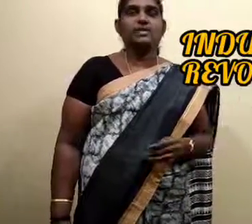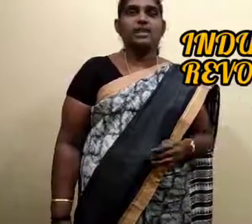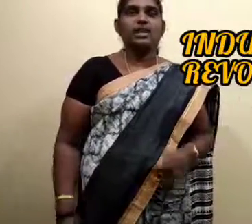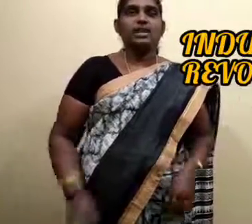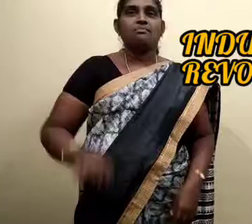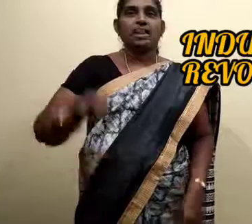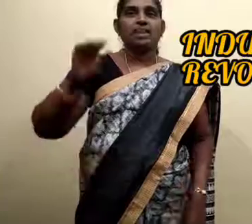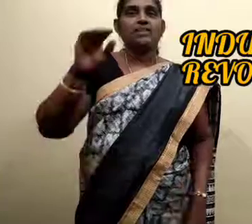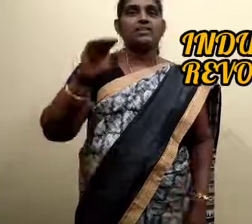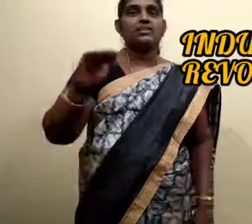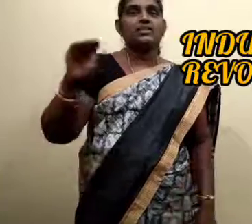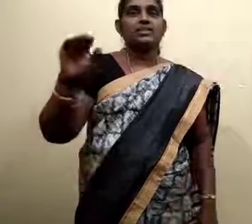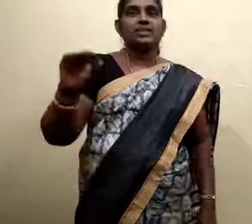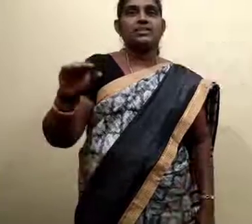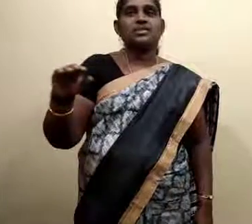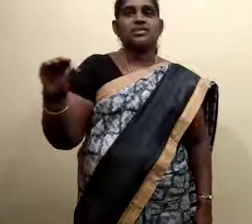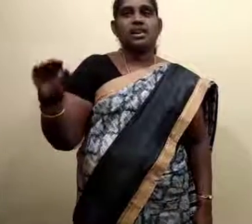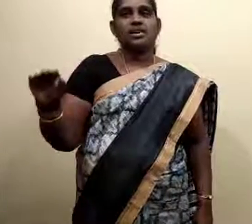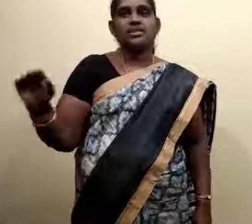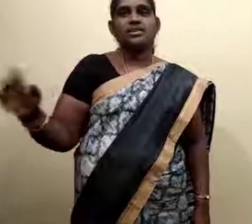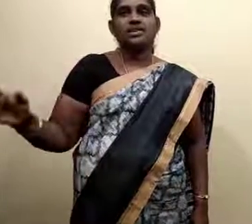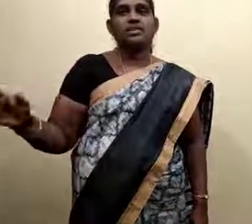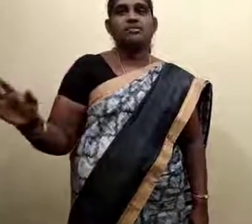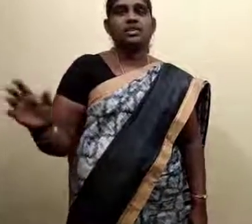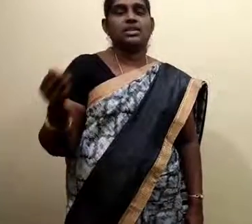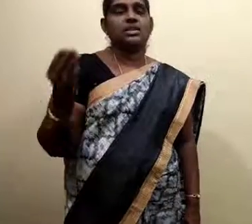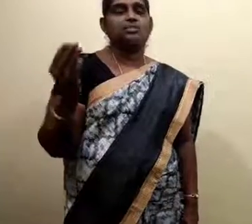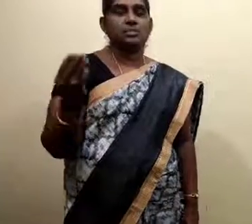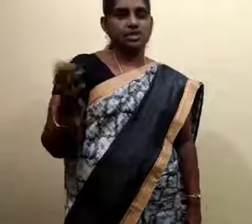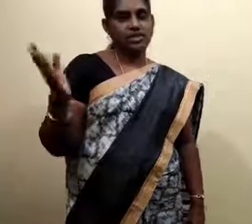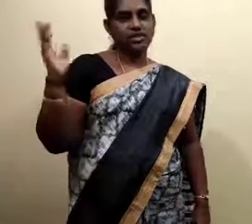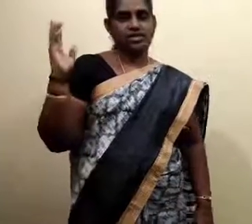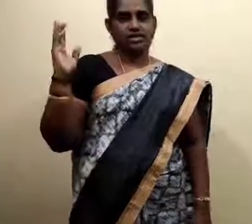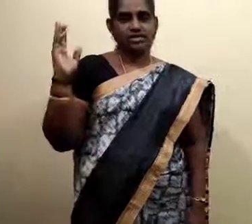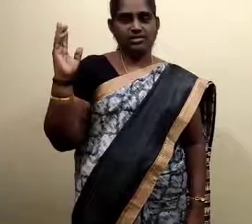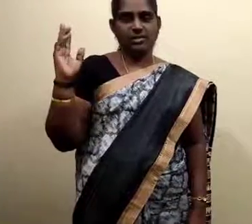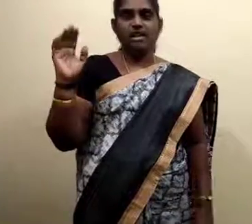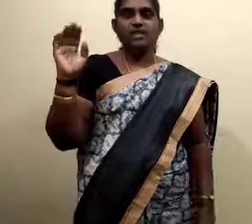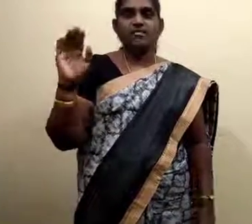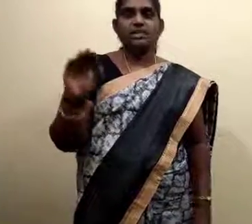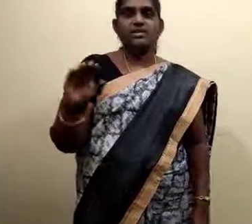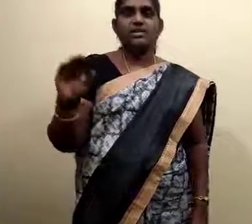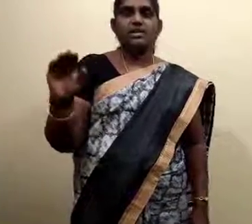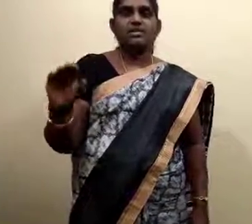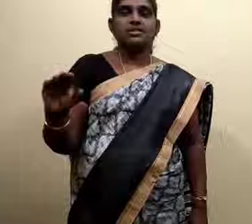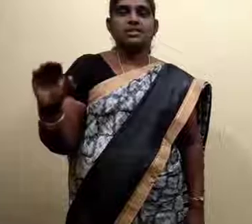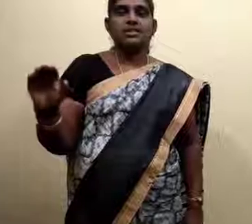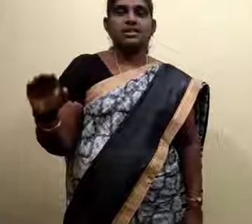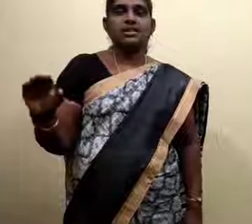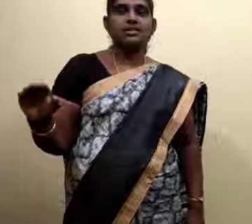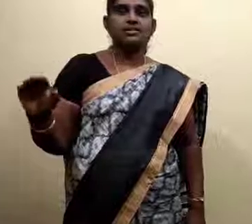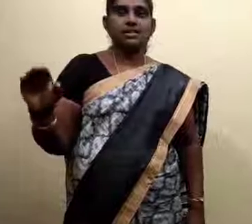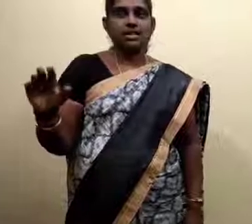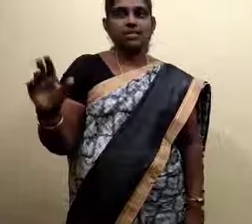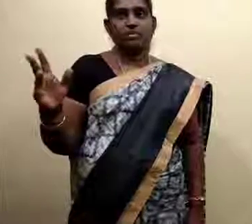century, major changes occurred in the method of production. Okay, major changes occurred in the method of